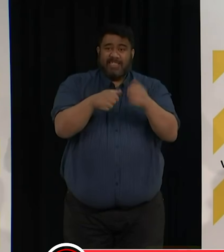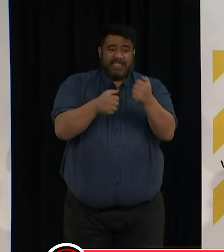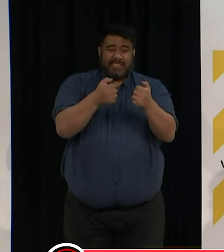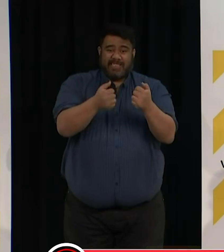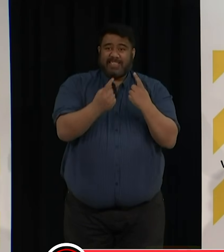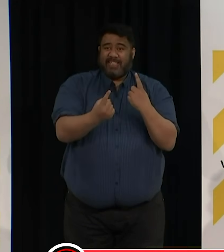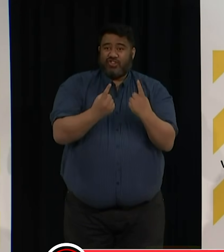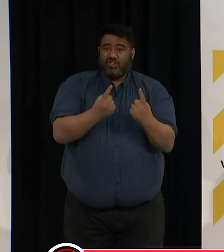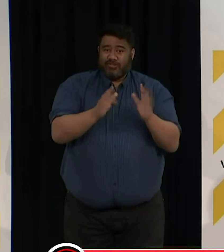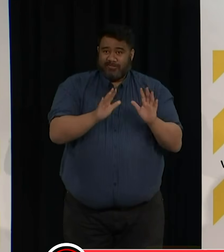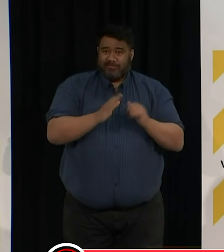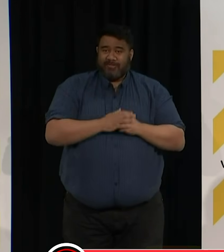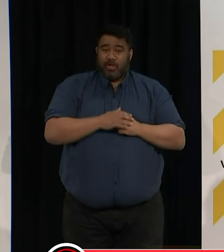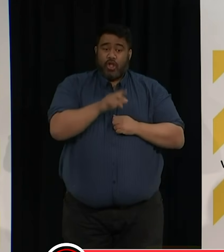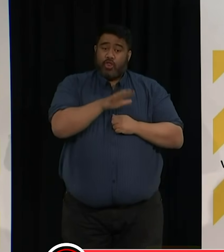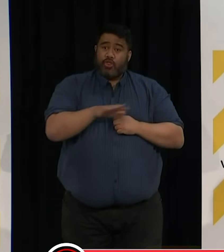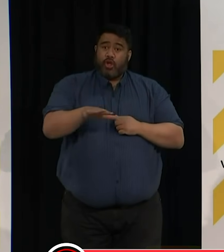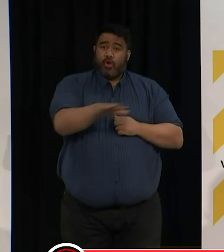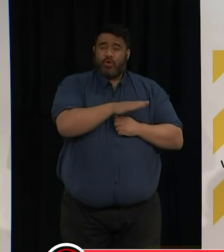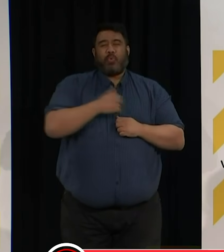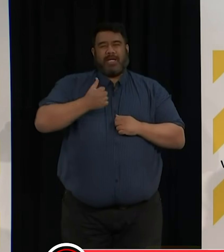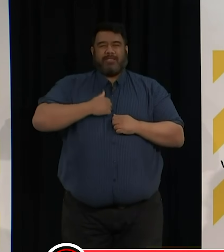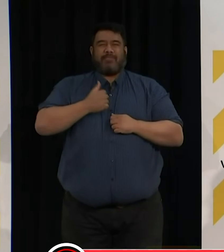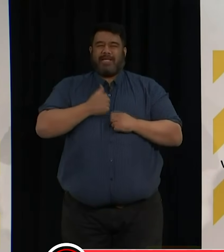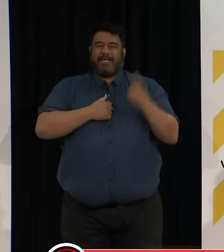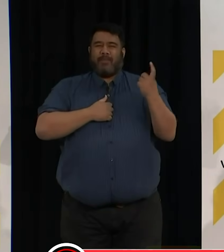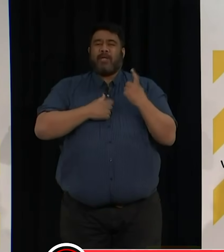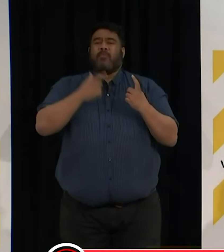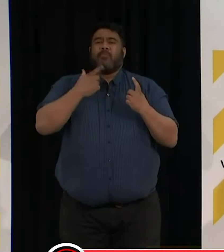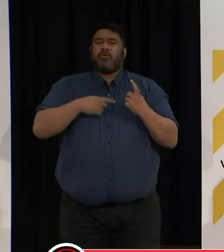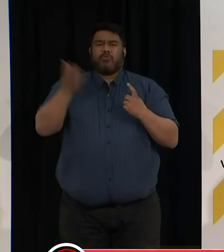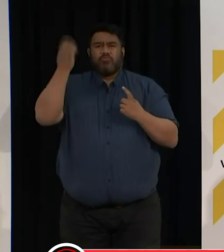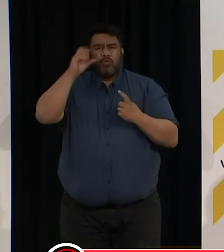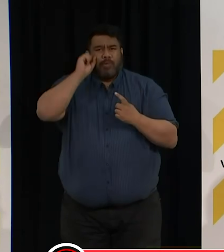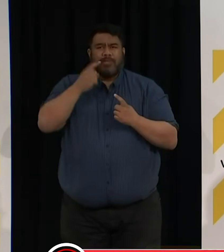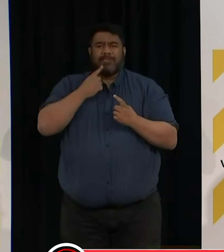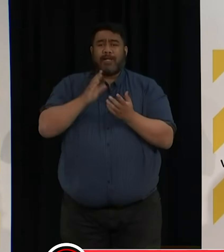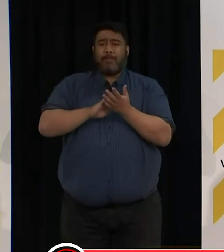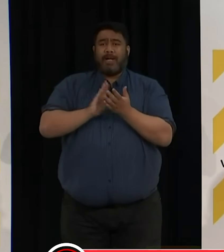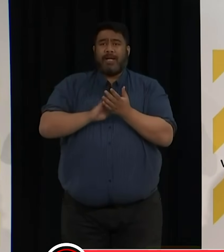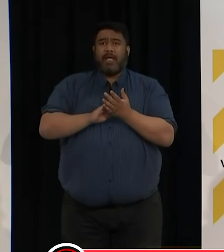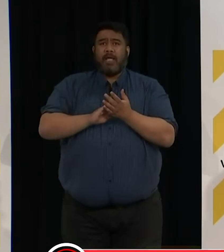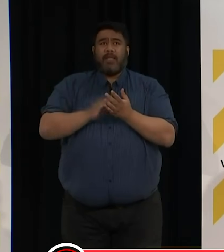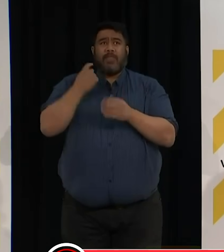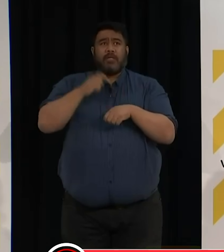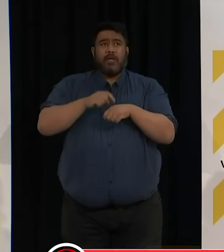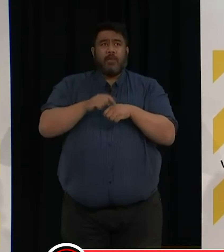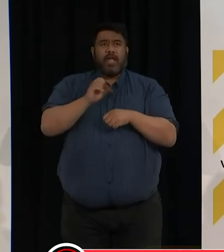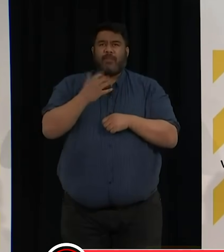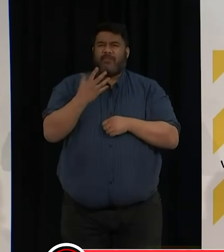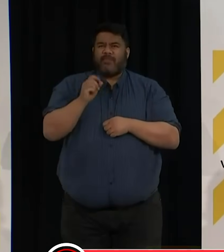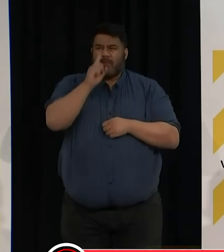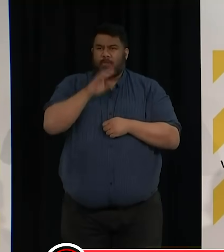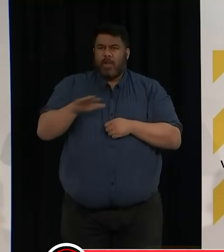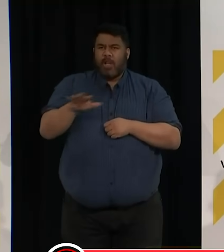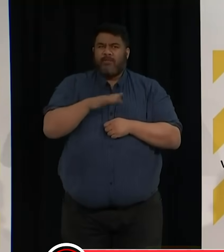Now, many of these cases were expected. On Monday, I indicated there were between 45 and 50 cases at that time